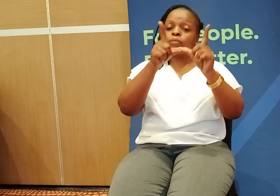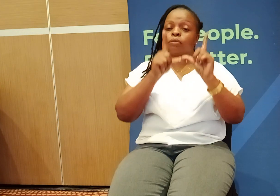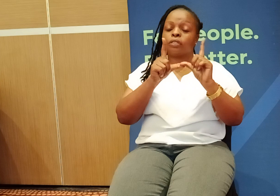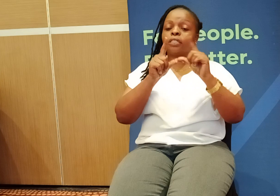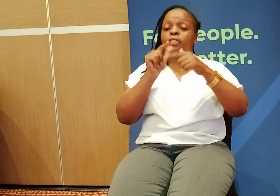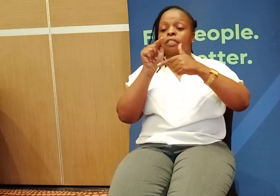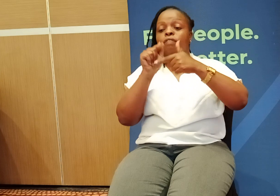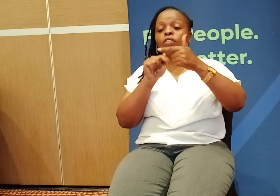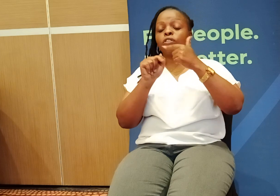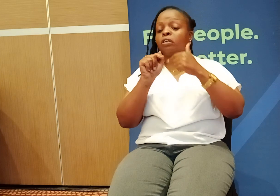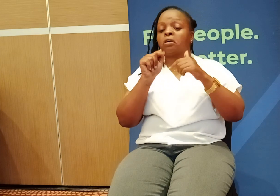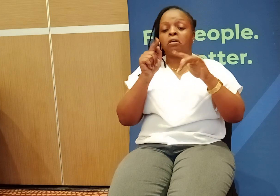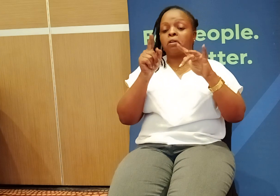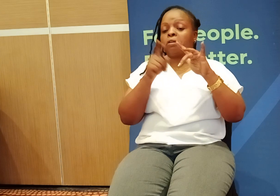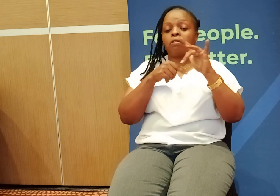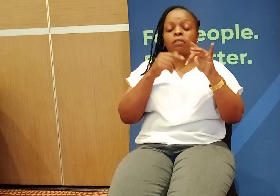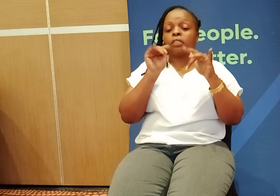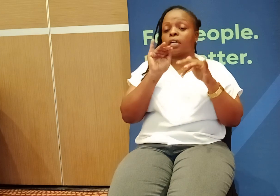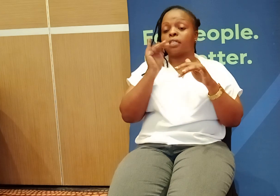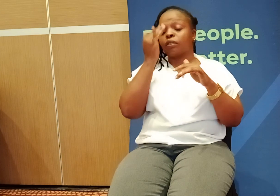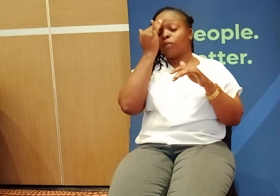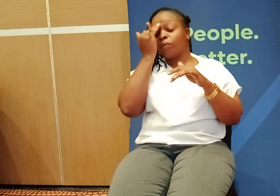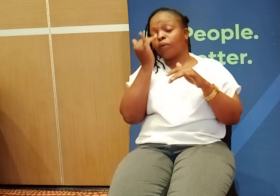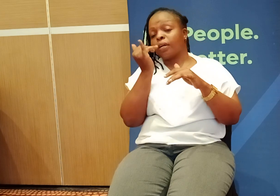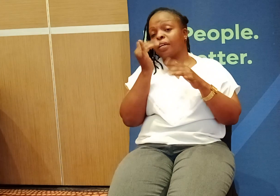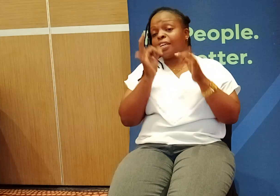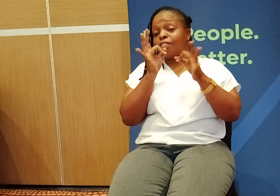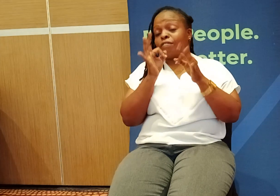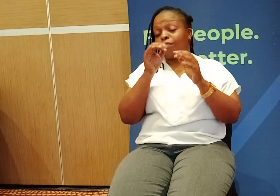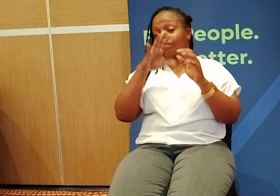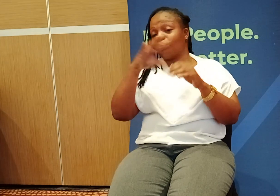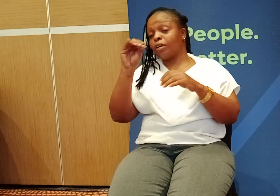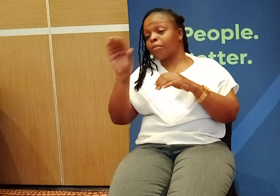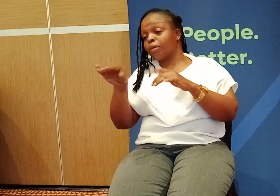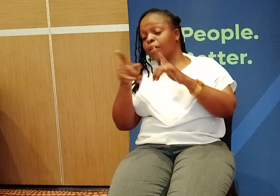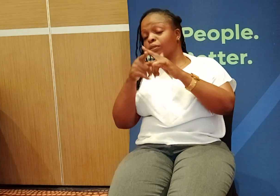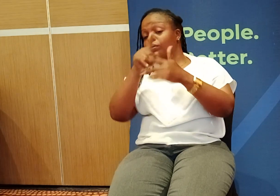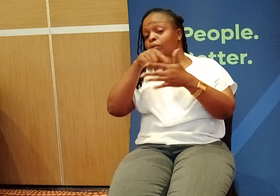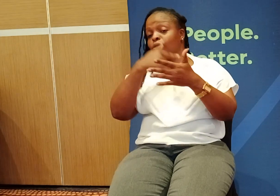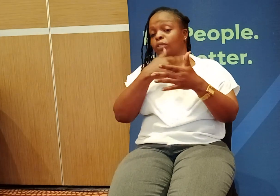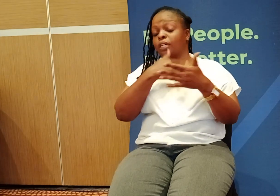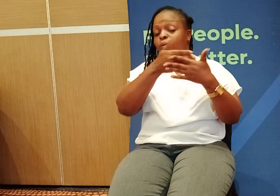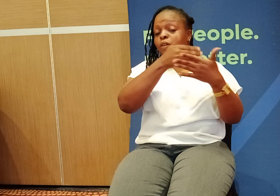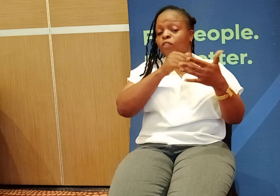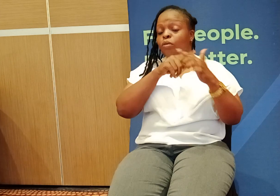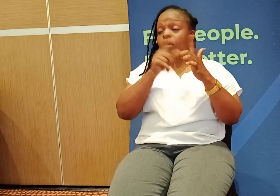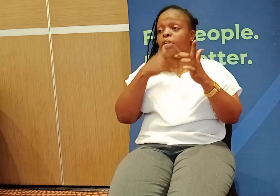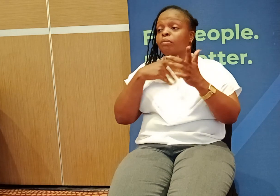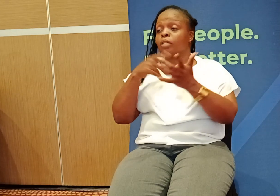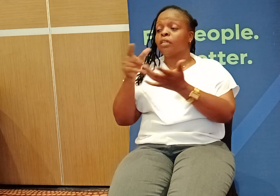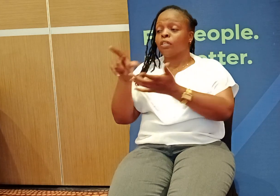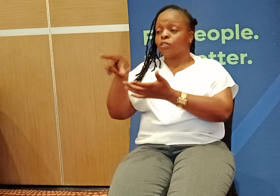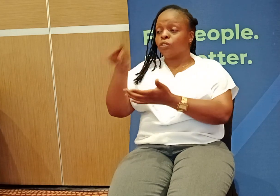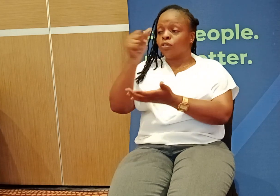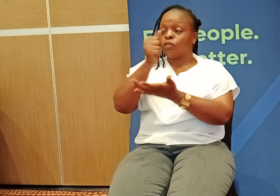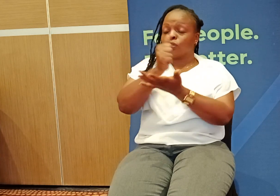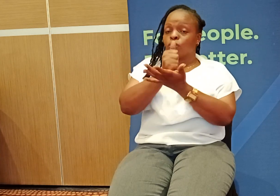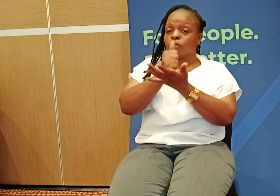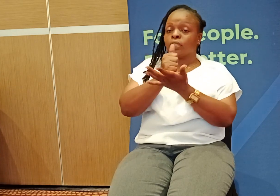please don't ask me whether we're going back to SNL, but I appointed Caroline Wanjeri to look after that portfolio. And thank